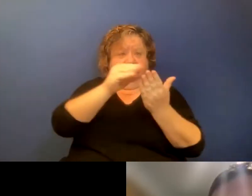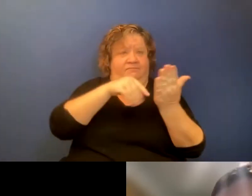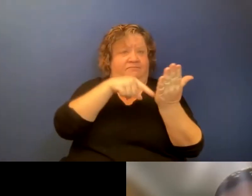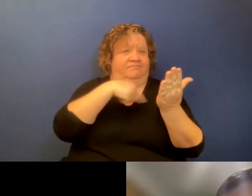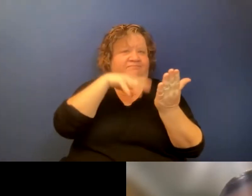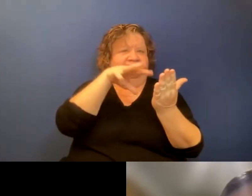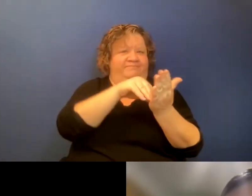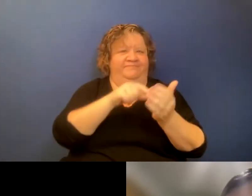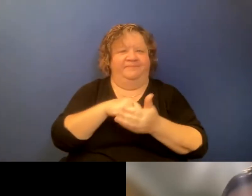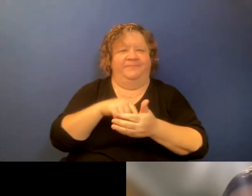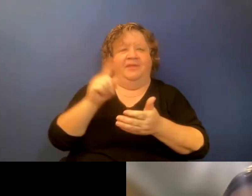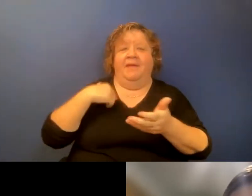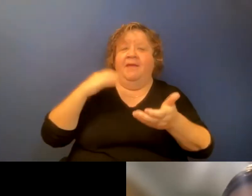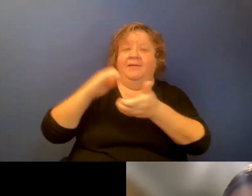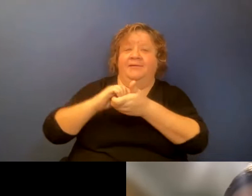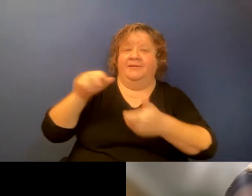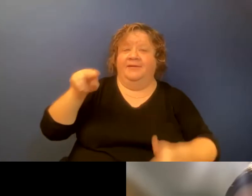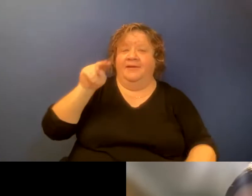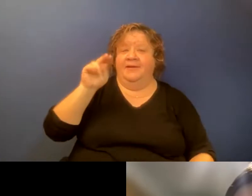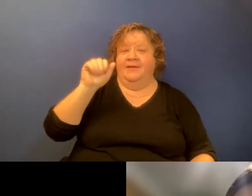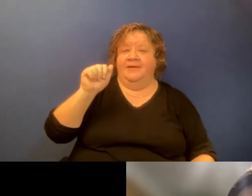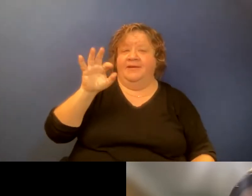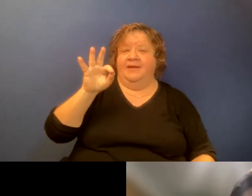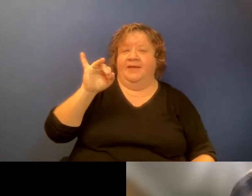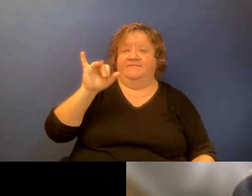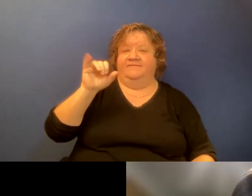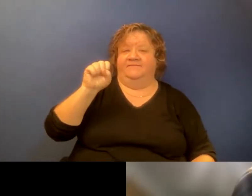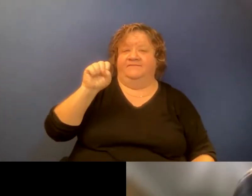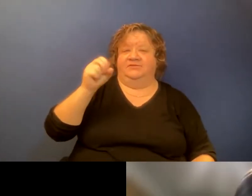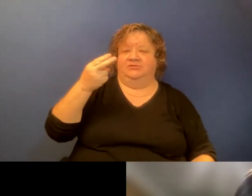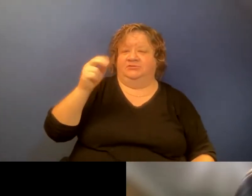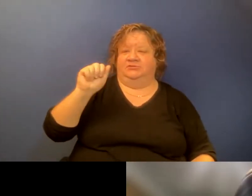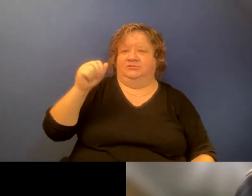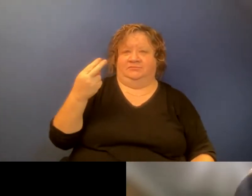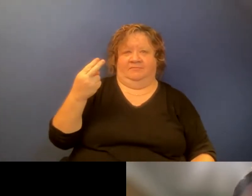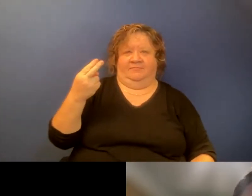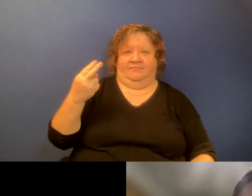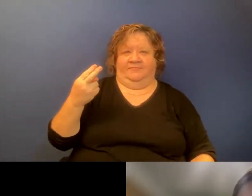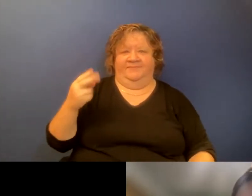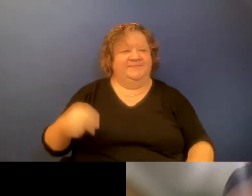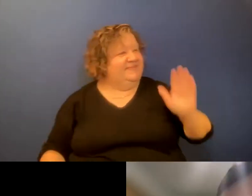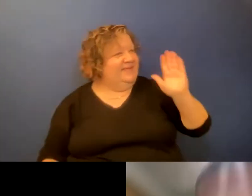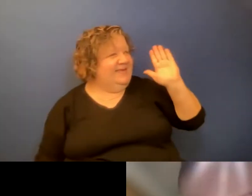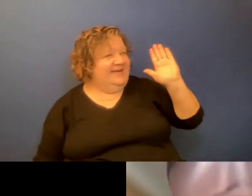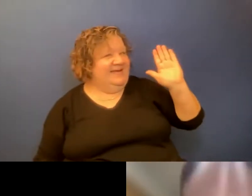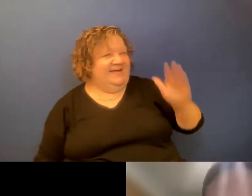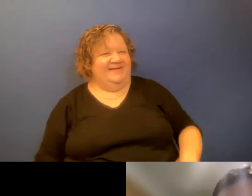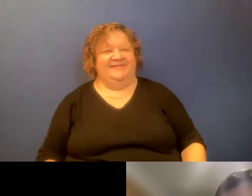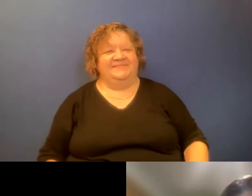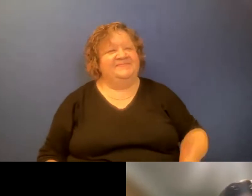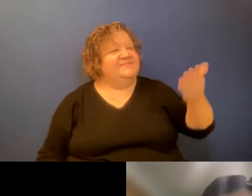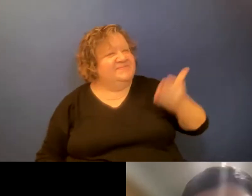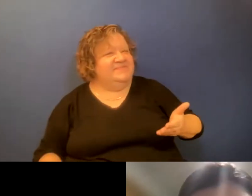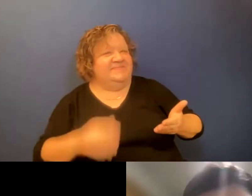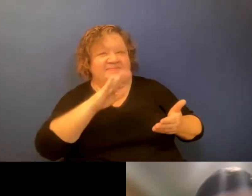So Nafisa, over to you. Hi, Carly, and really welcome to your first Global Disability Summit. It's really great to be